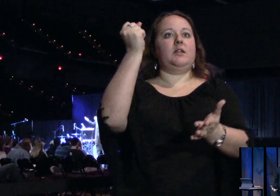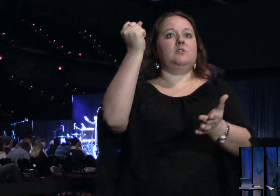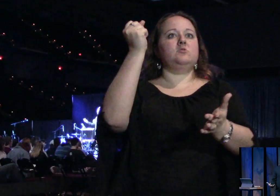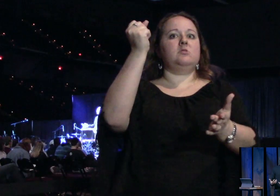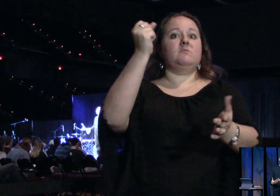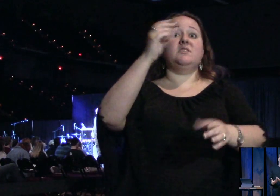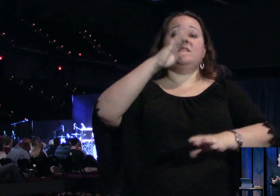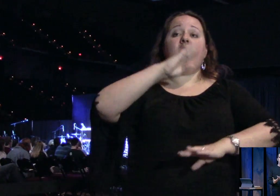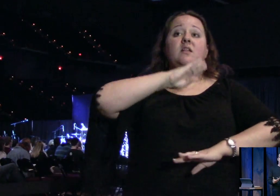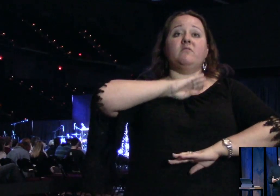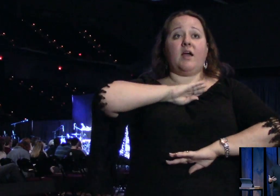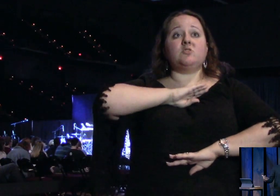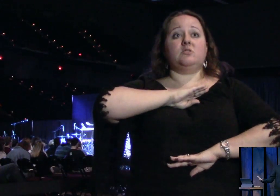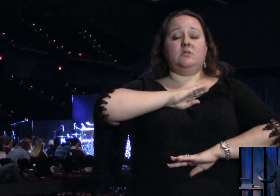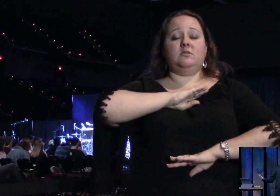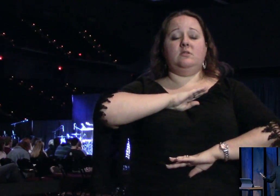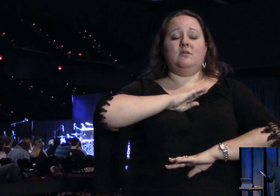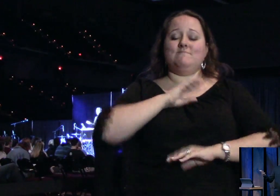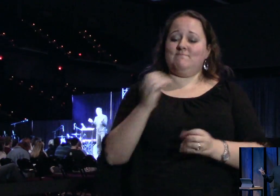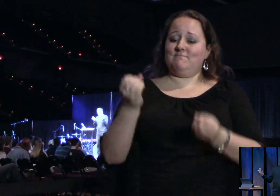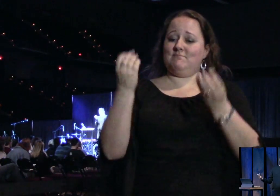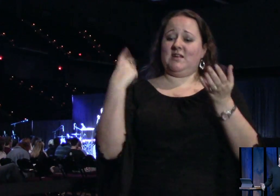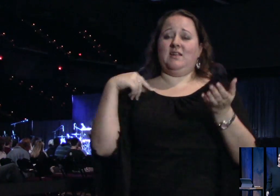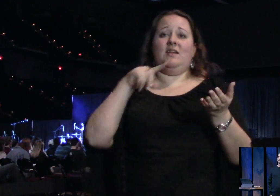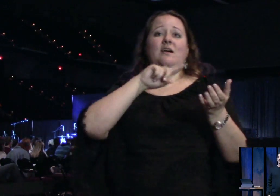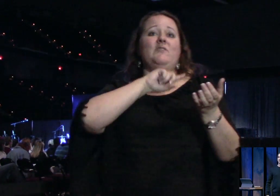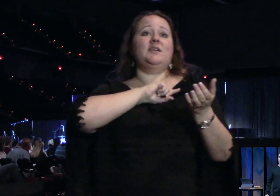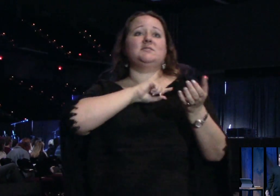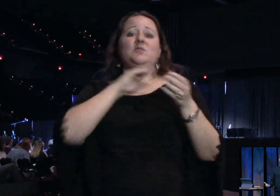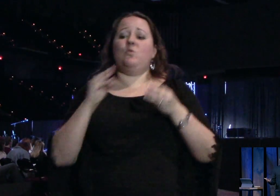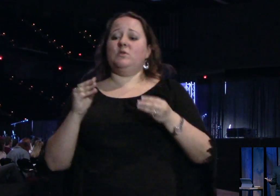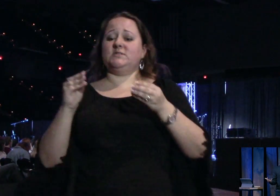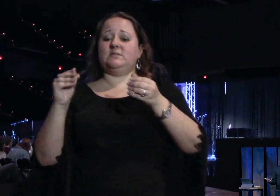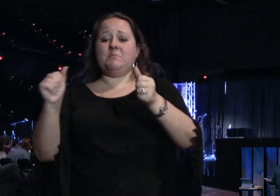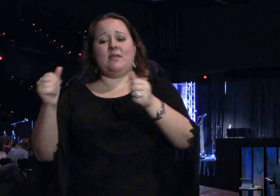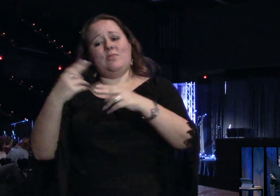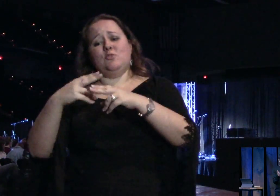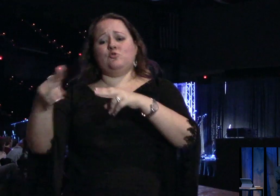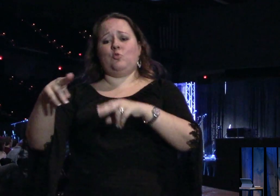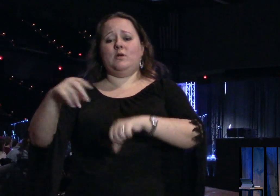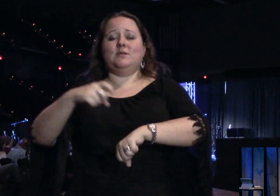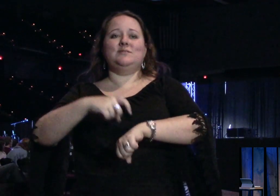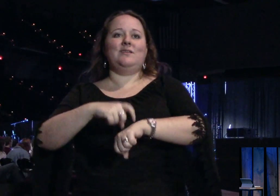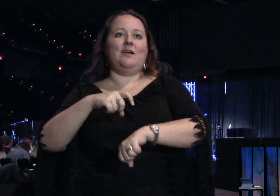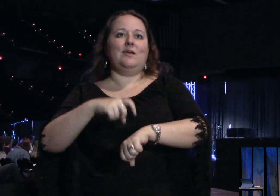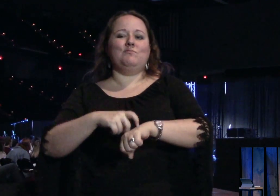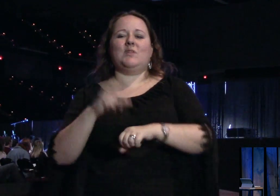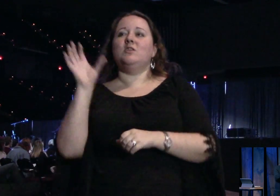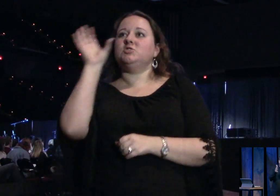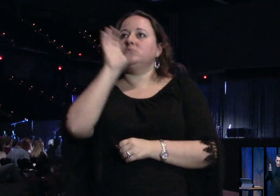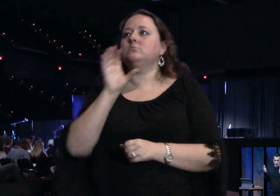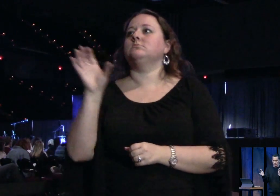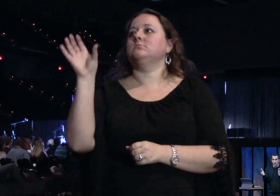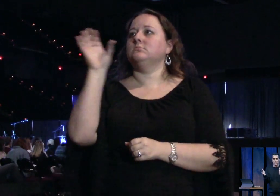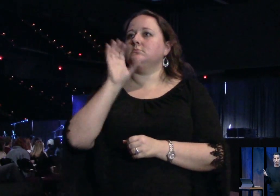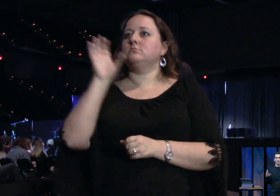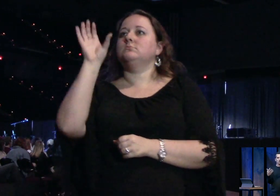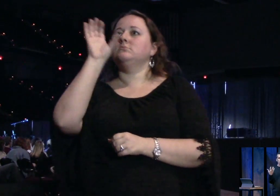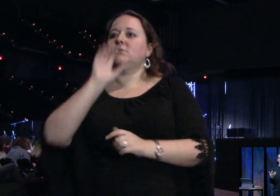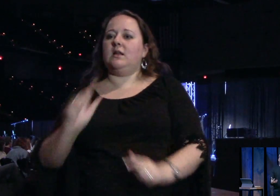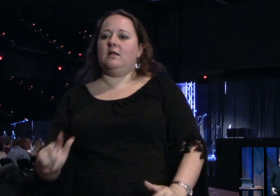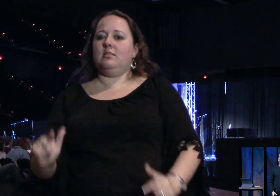to take hold of satisfaction and fulfillment. Many of us will spend that short